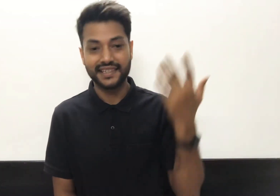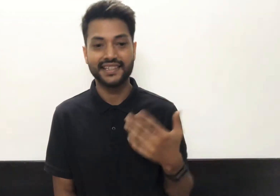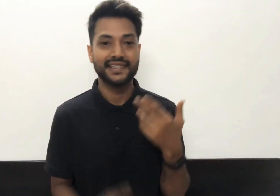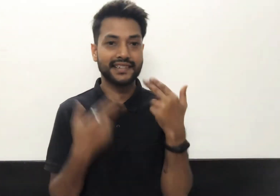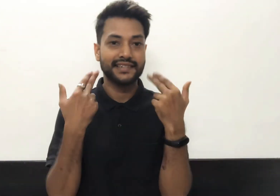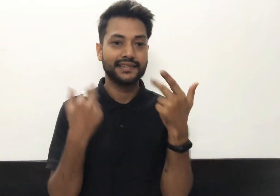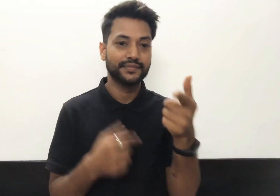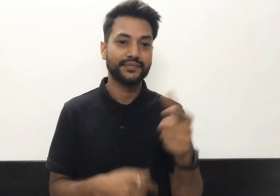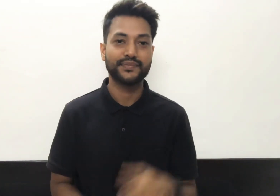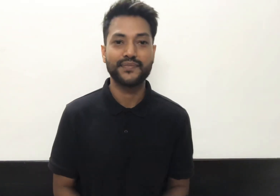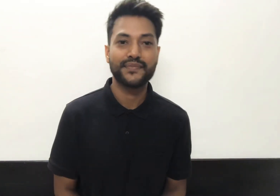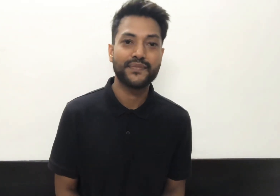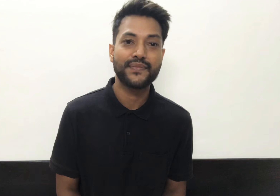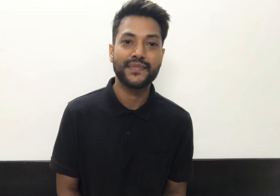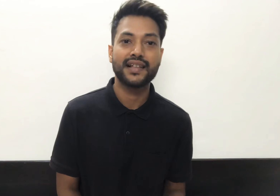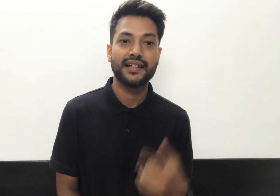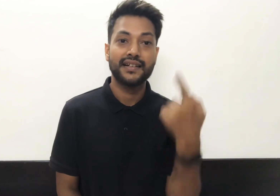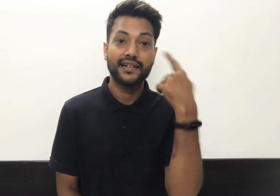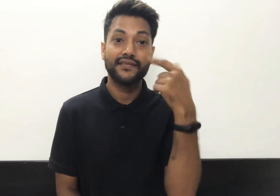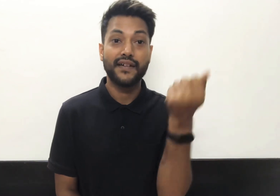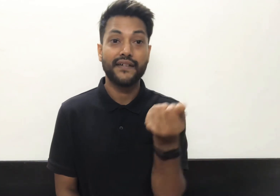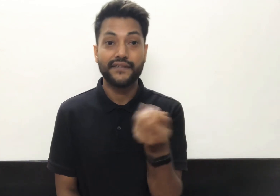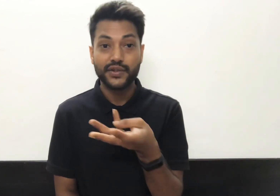test for some people, we have given up such things these days.